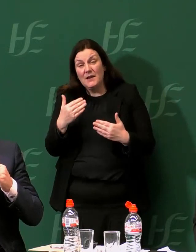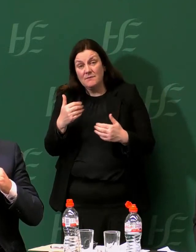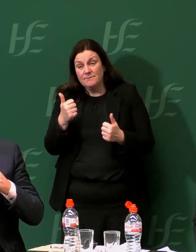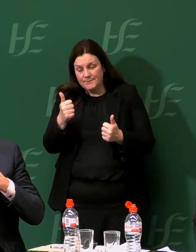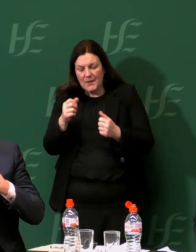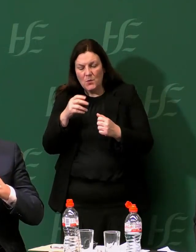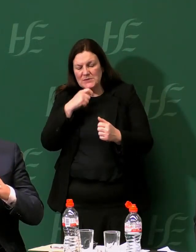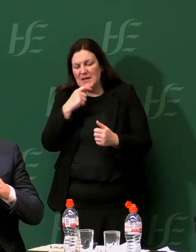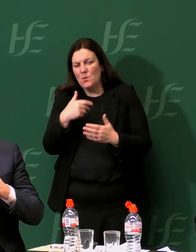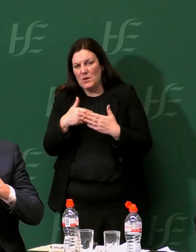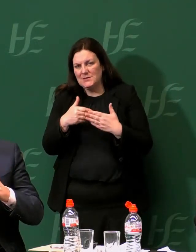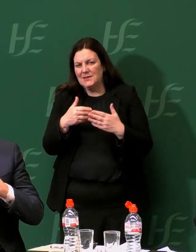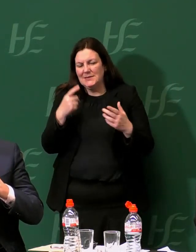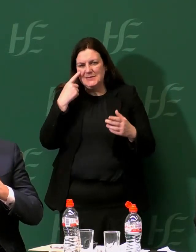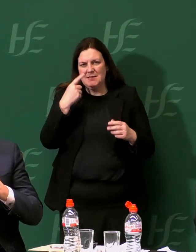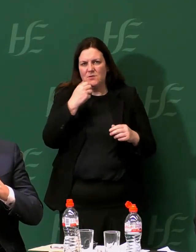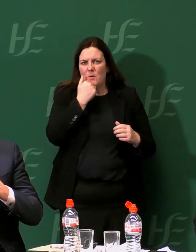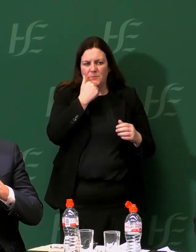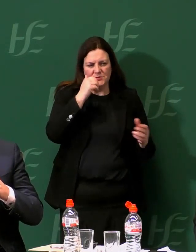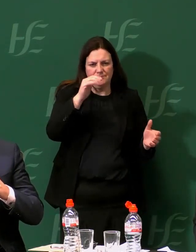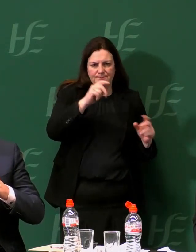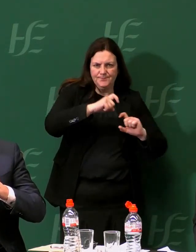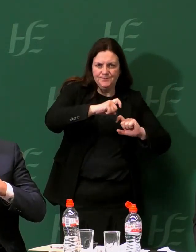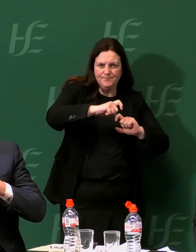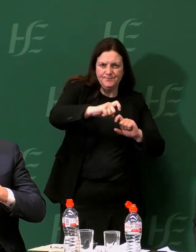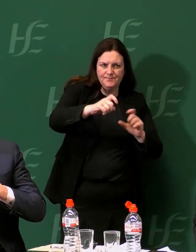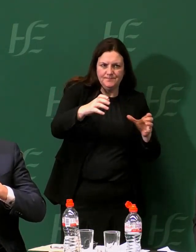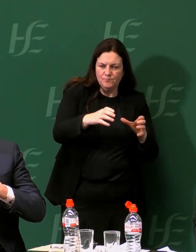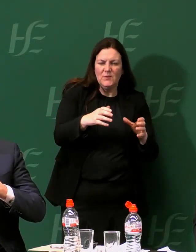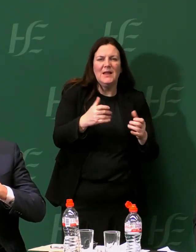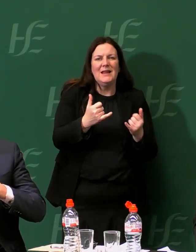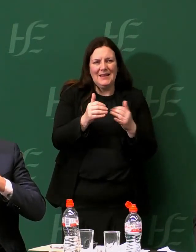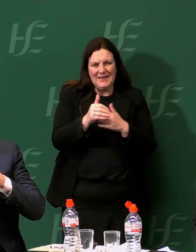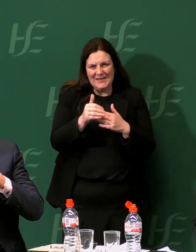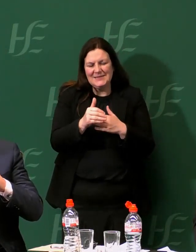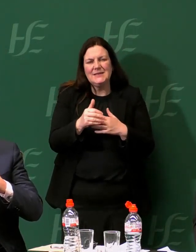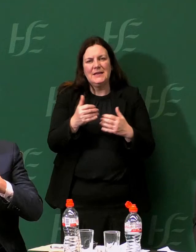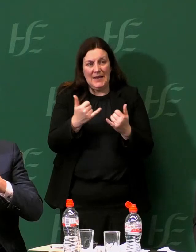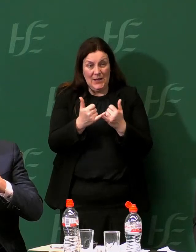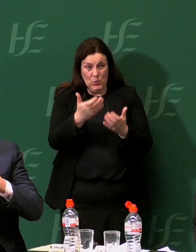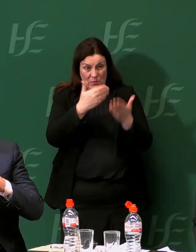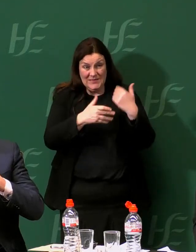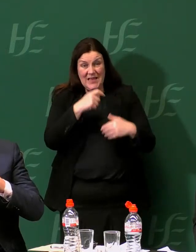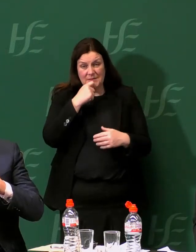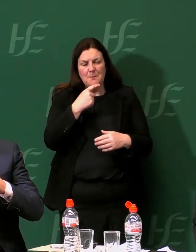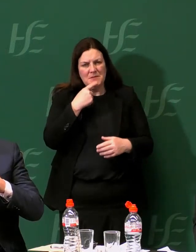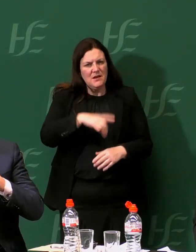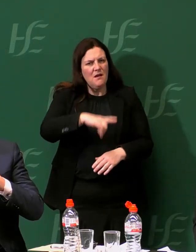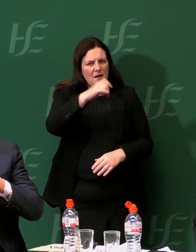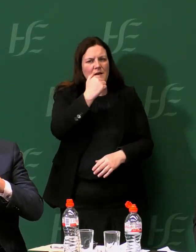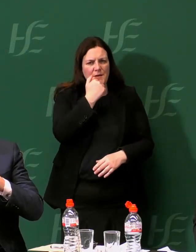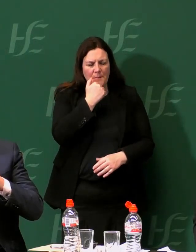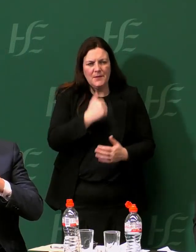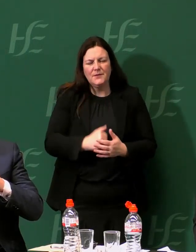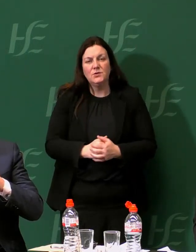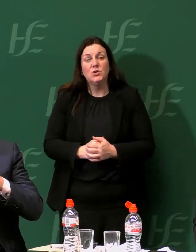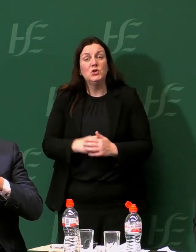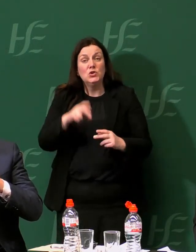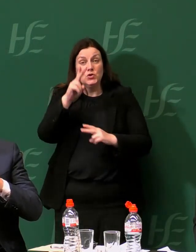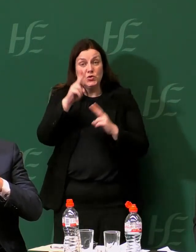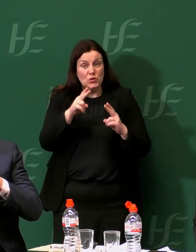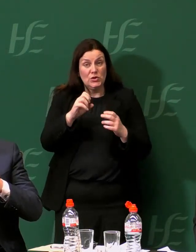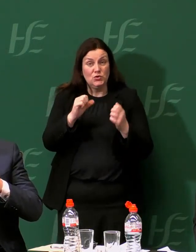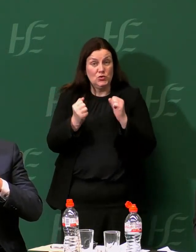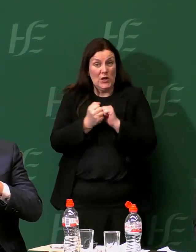we've certainly seen a stabilisation. And as you just described yourself, it's a stabilisation at a very high level. Should this turn again